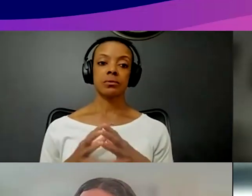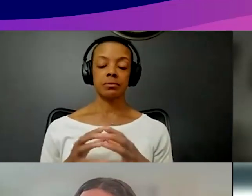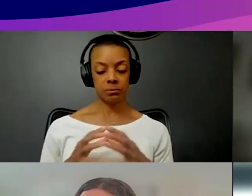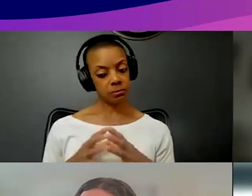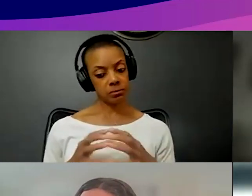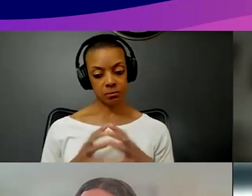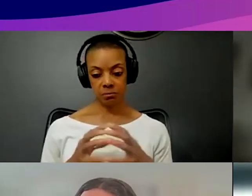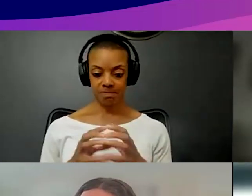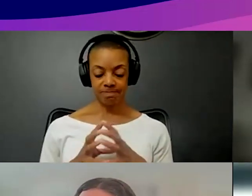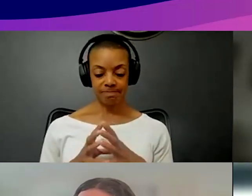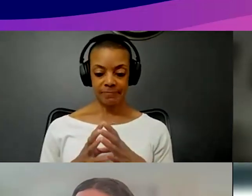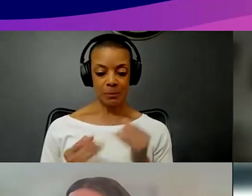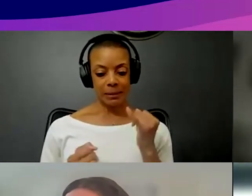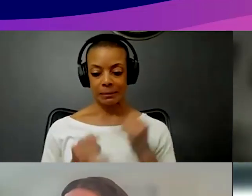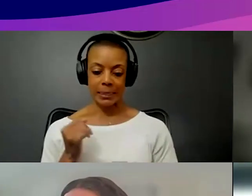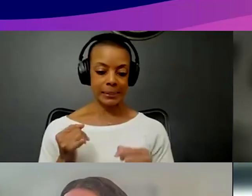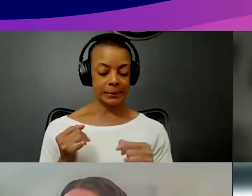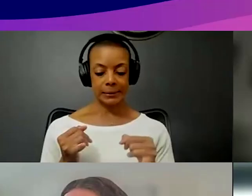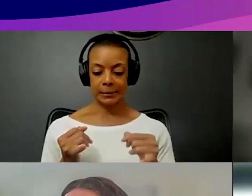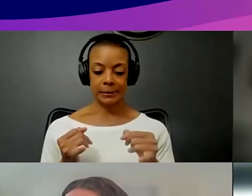some of the takeaways, sort of like,